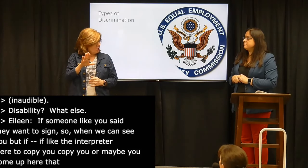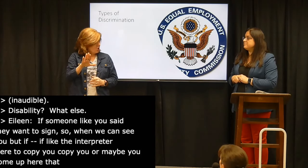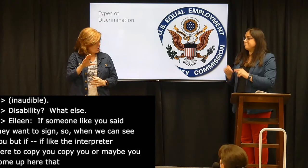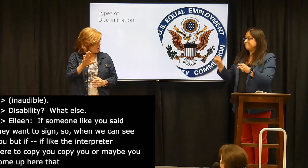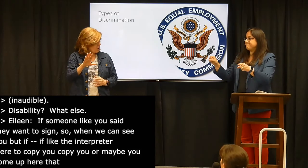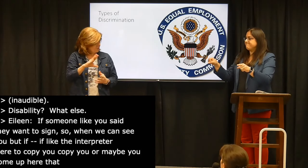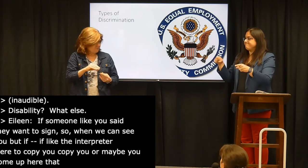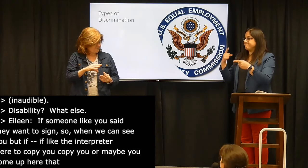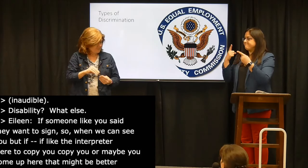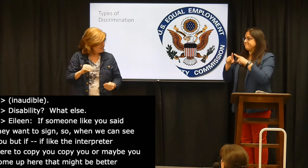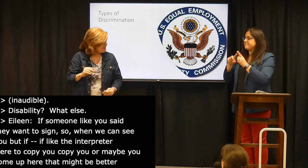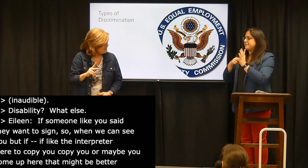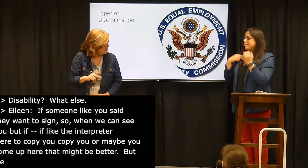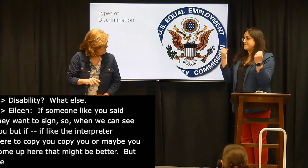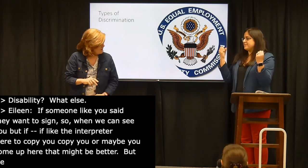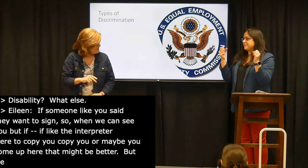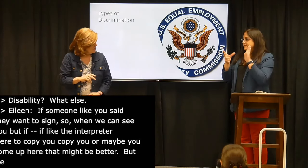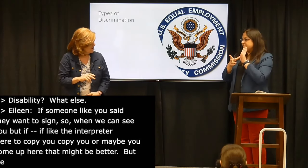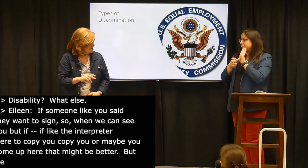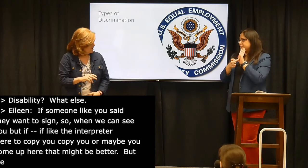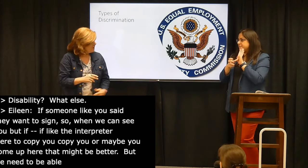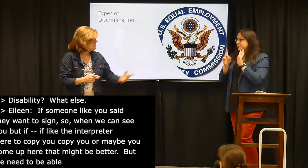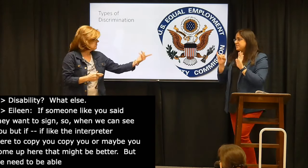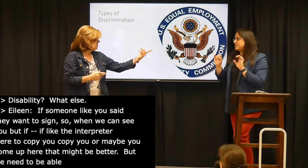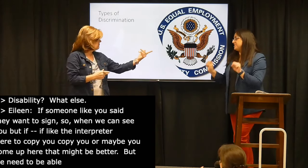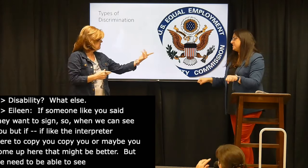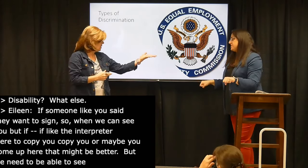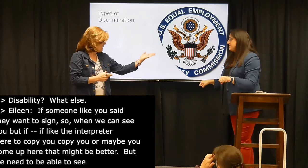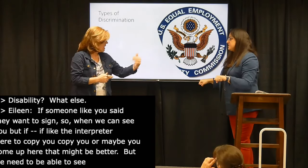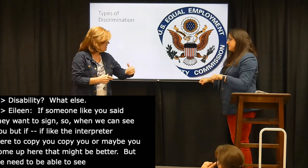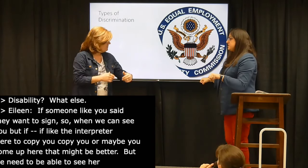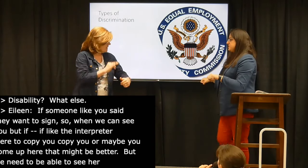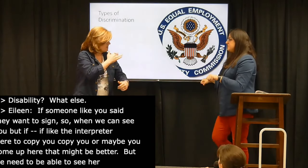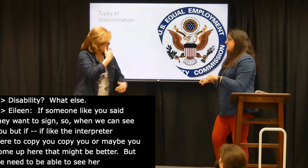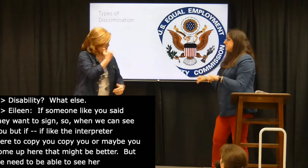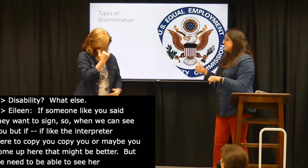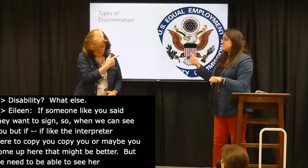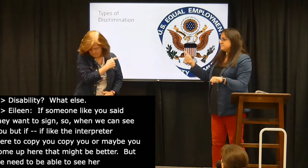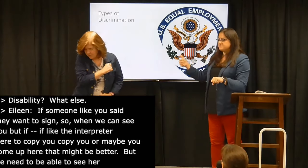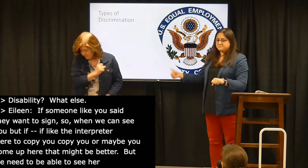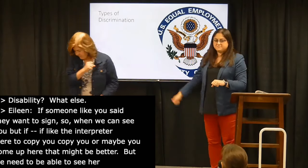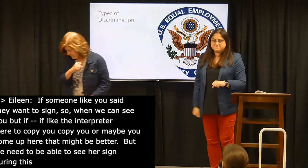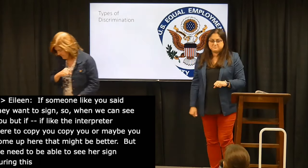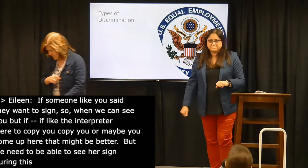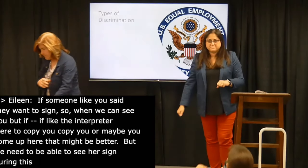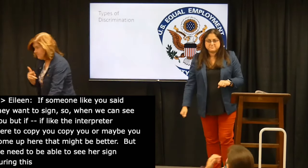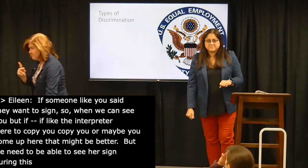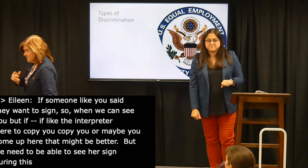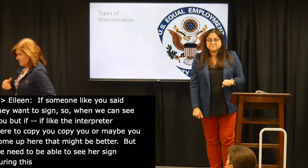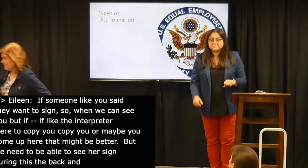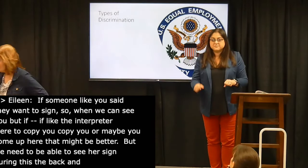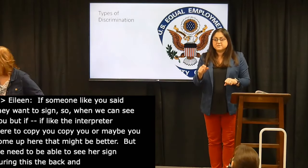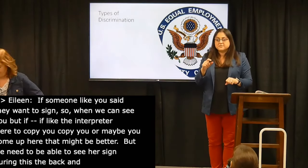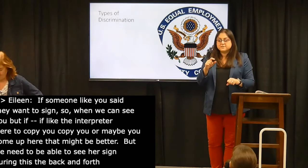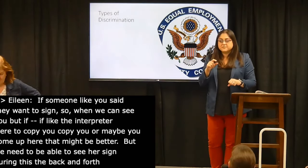But we need to be able to see her sign during this particular, the back and forth. I can go ahead and copy. Okay, great.